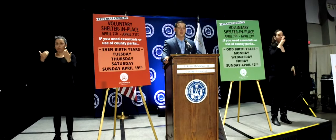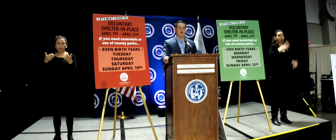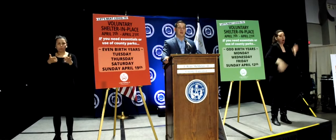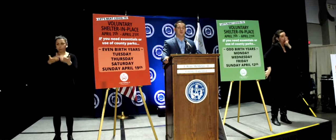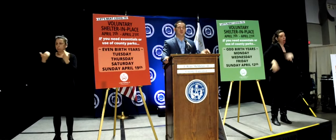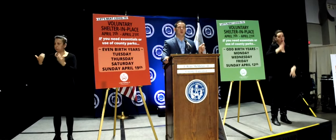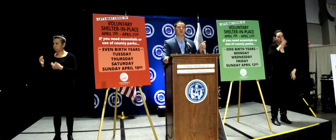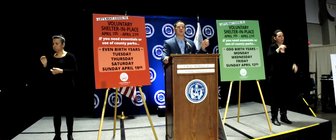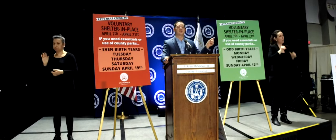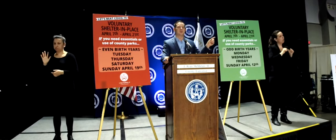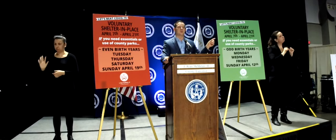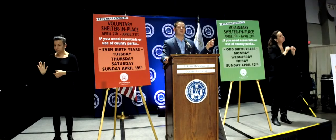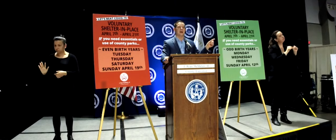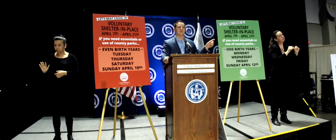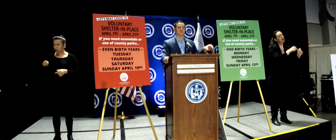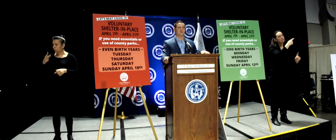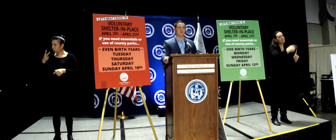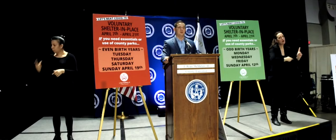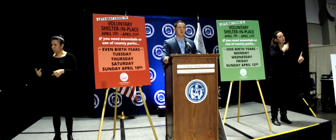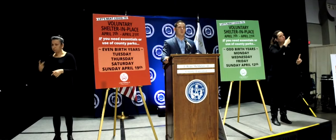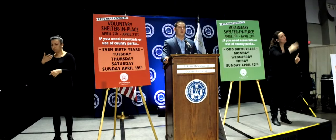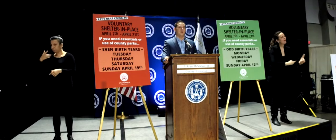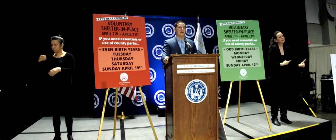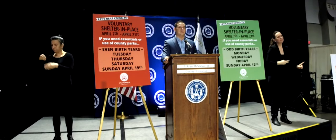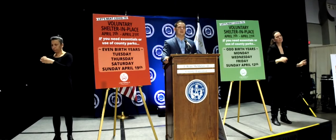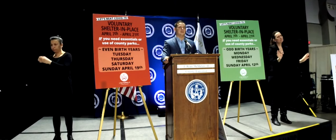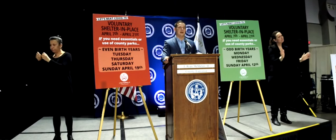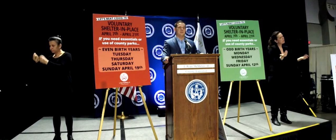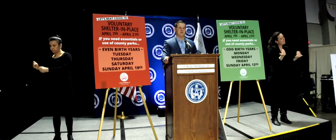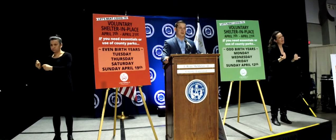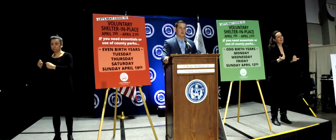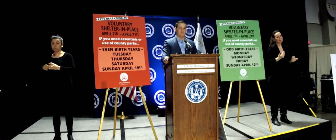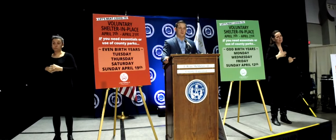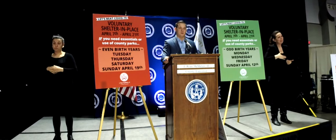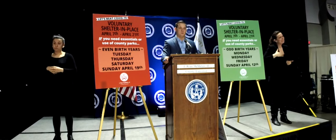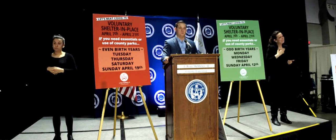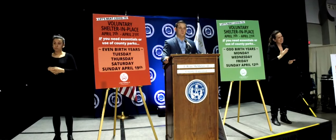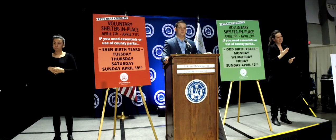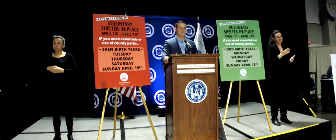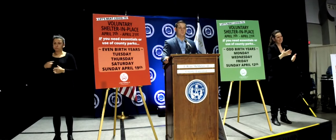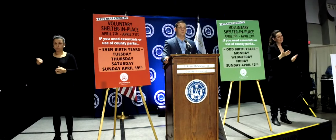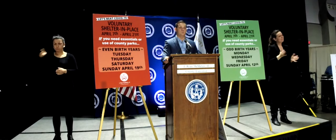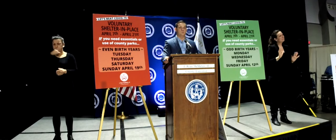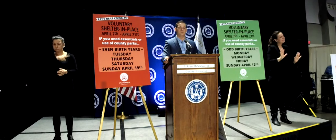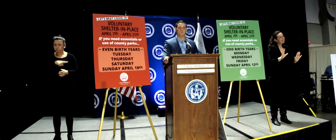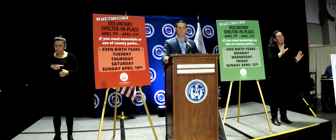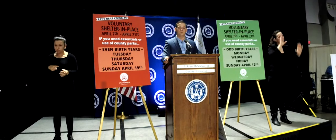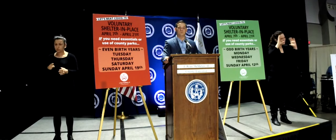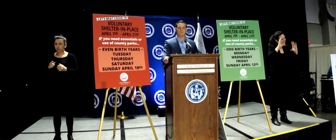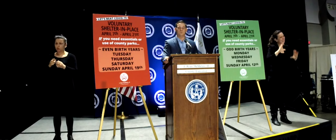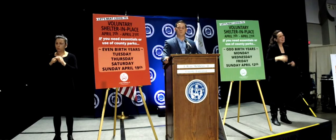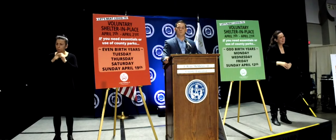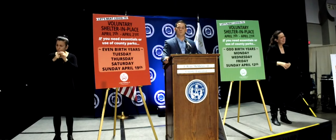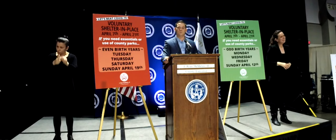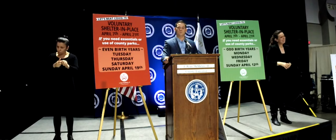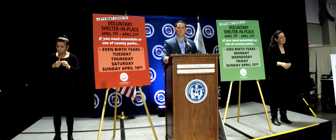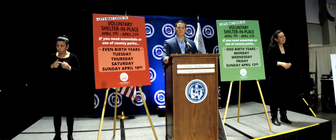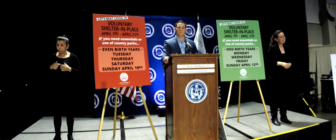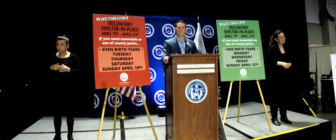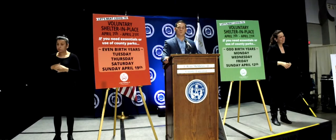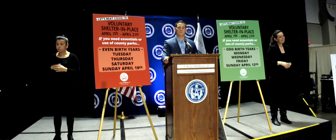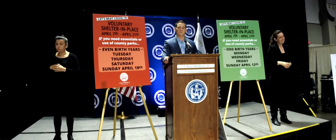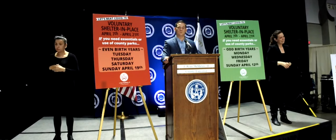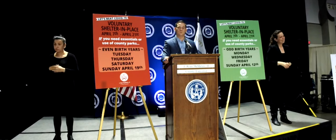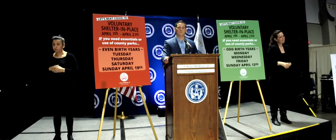The reality, when you put things into perspective, what we're asking is not a big sacrifice. In terms of data guiding the decision on